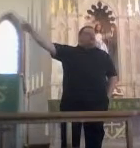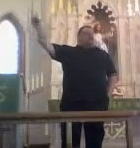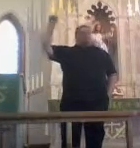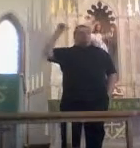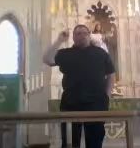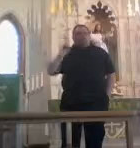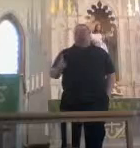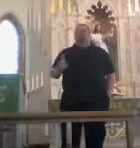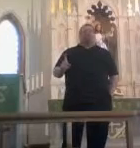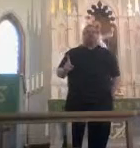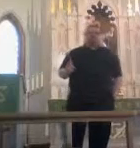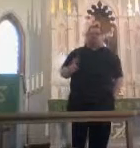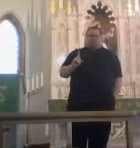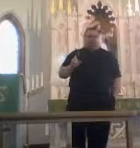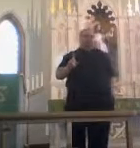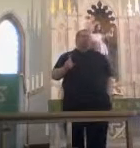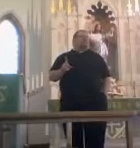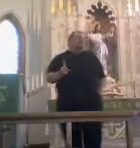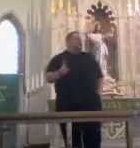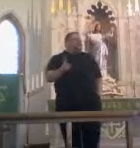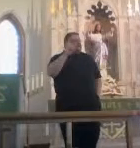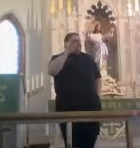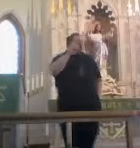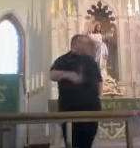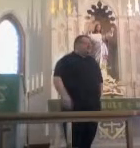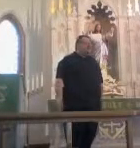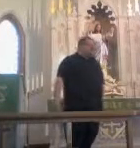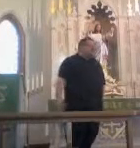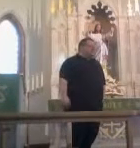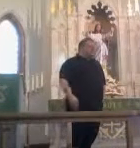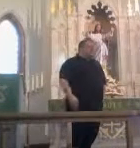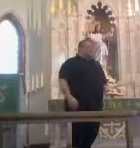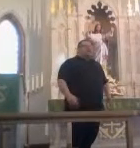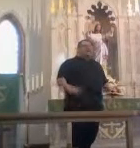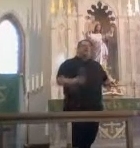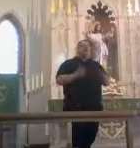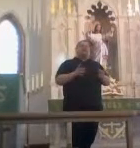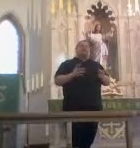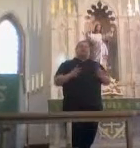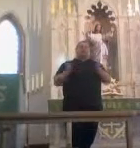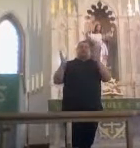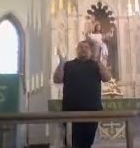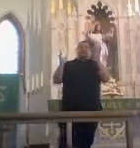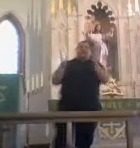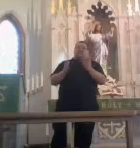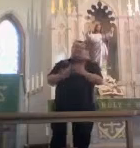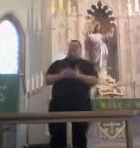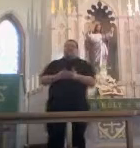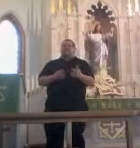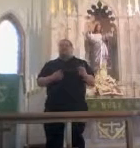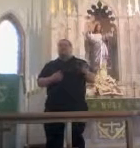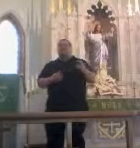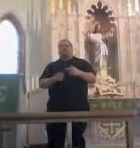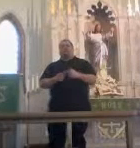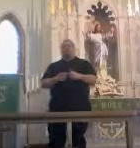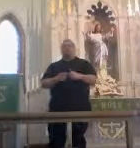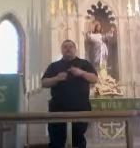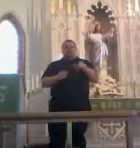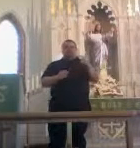and proved that God doesn't exist. And not only did he prove that God doesn't exist, he also proved that